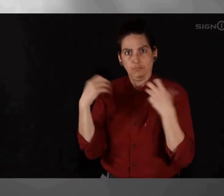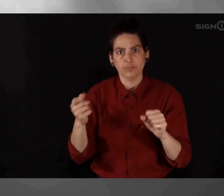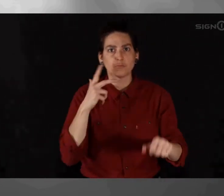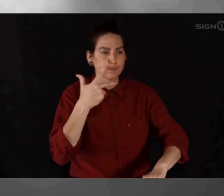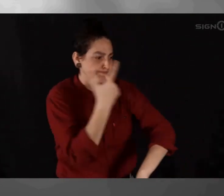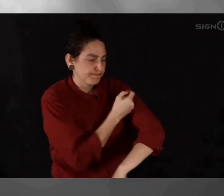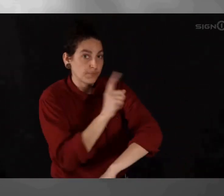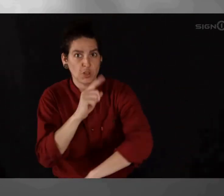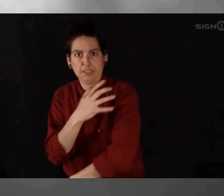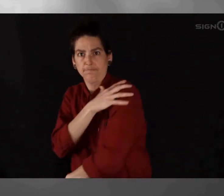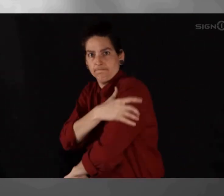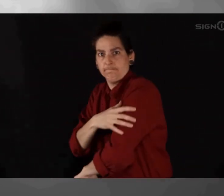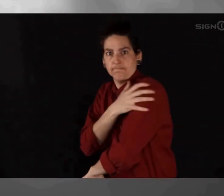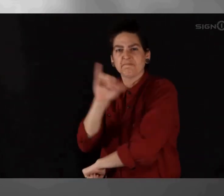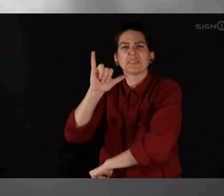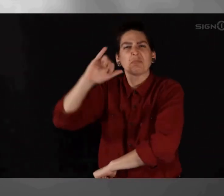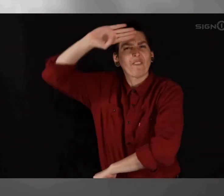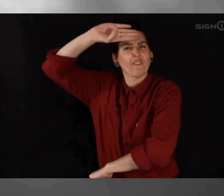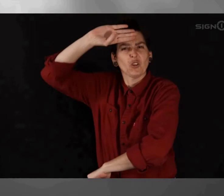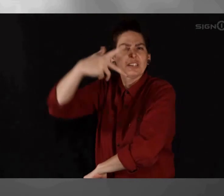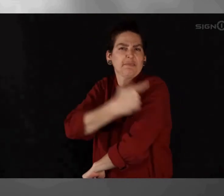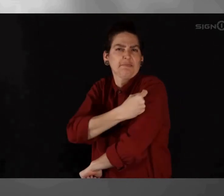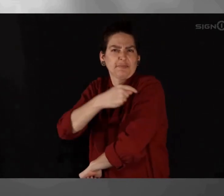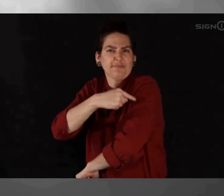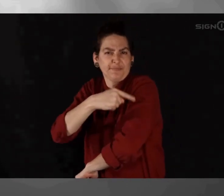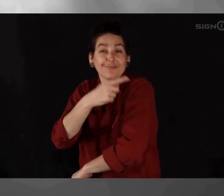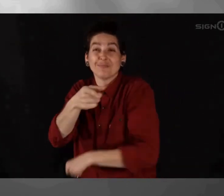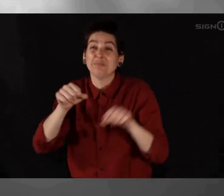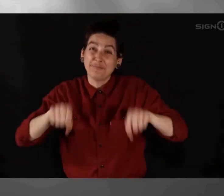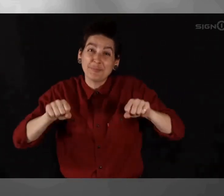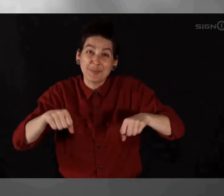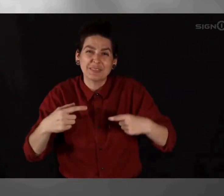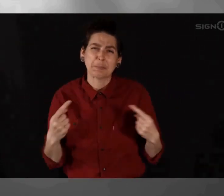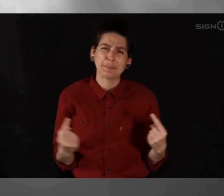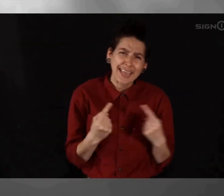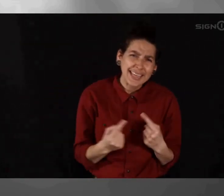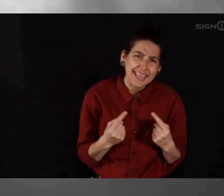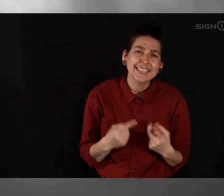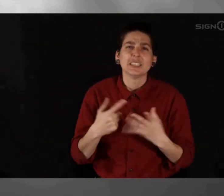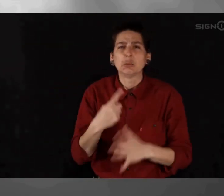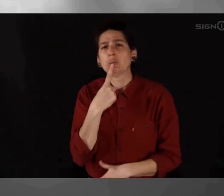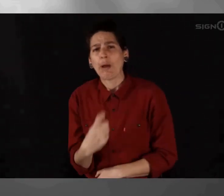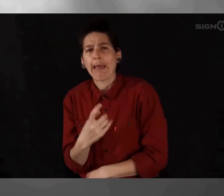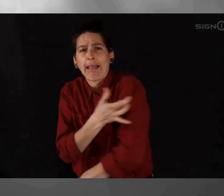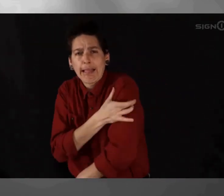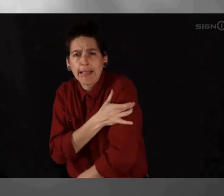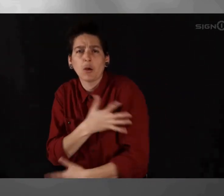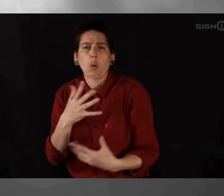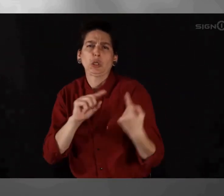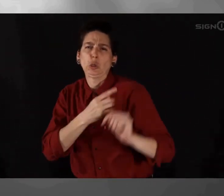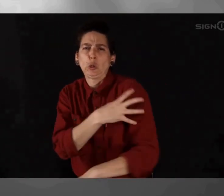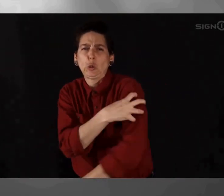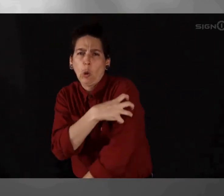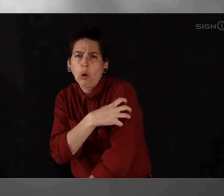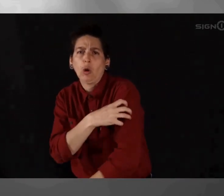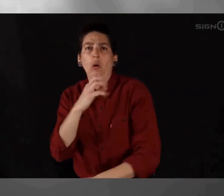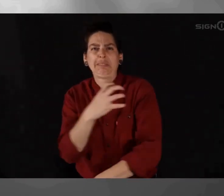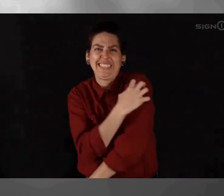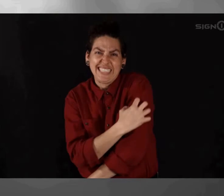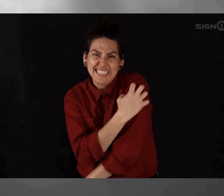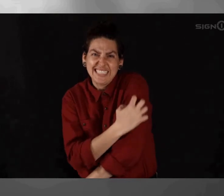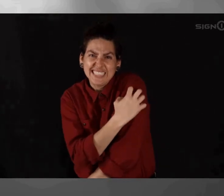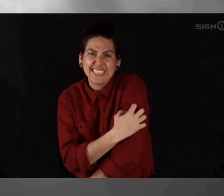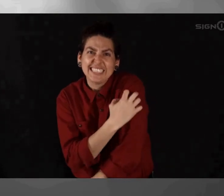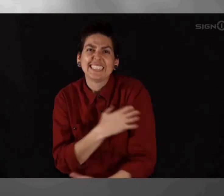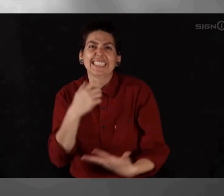You may have some pain, redness, soreness, or some itching at the injection site. Most people have few or